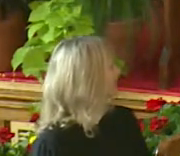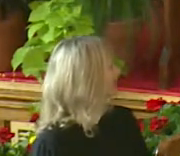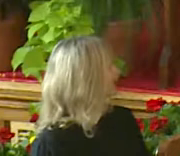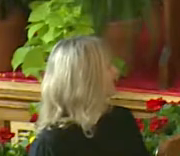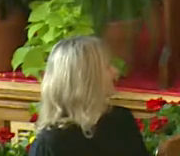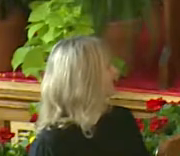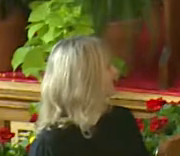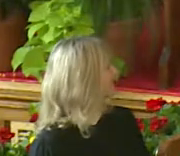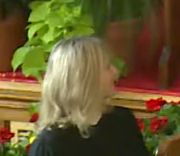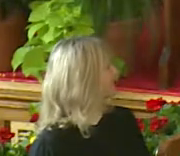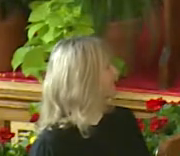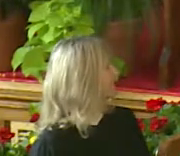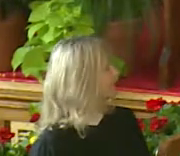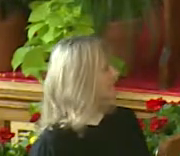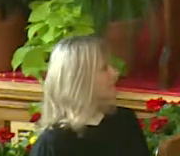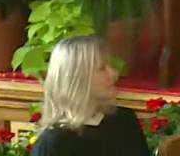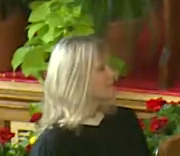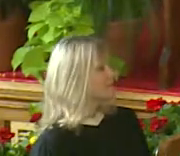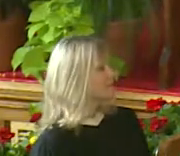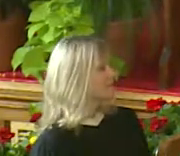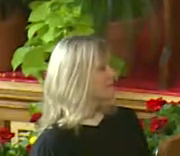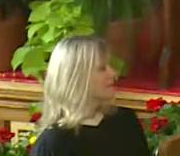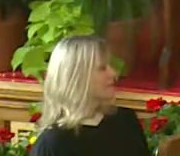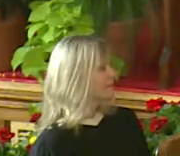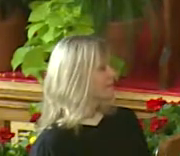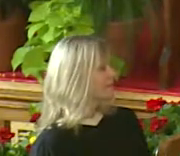Laura Megan Bickley.